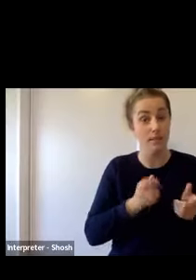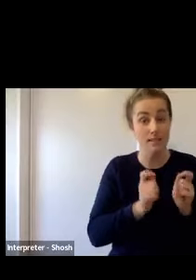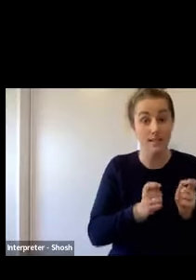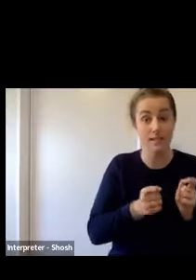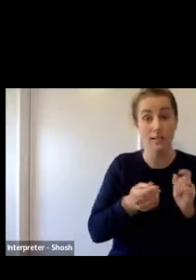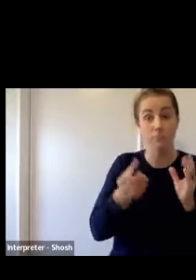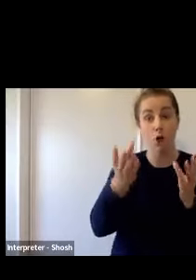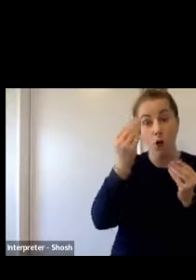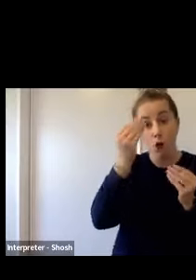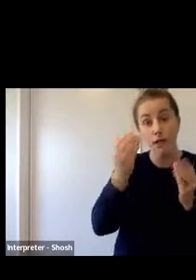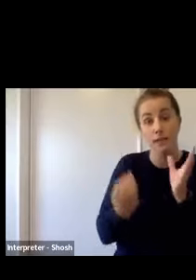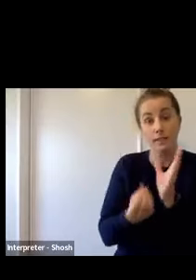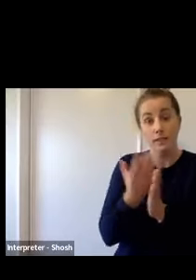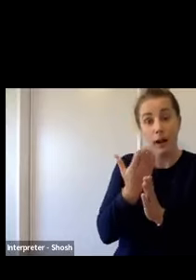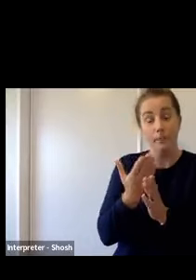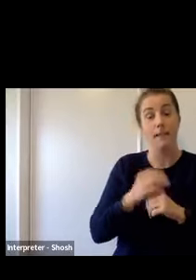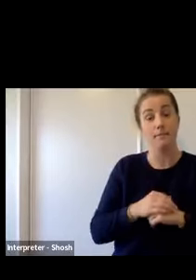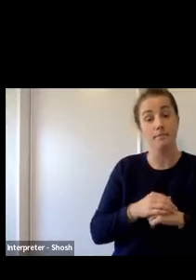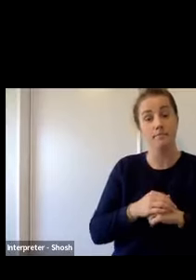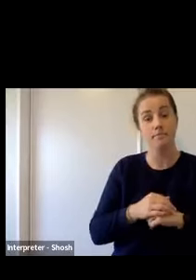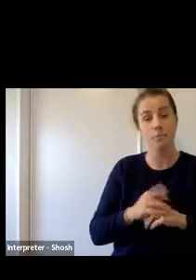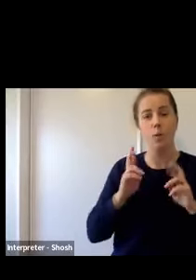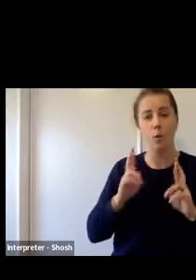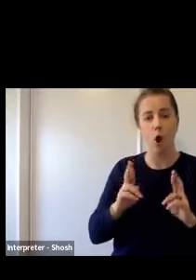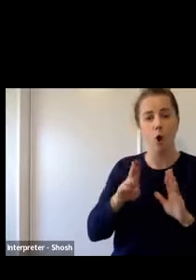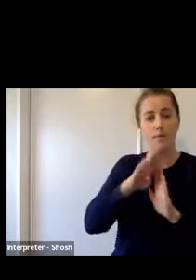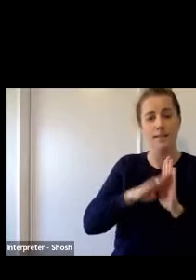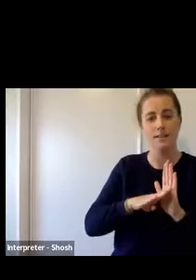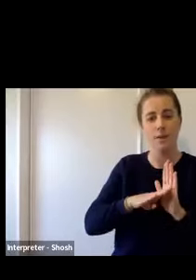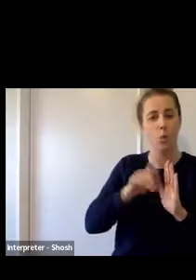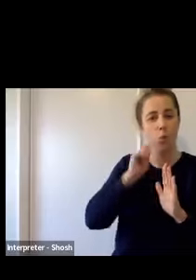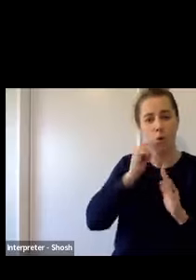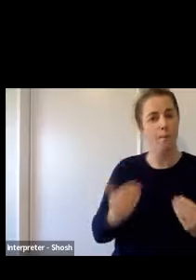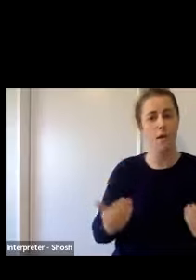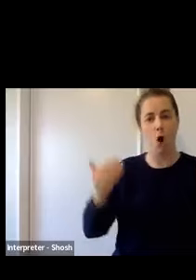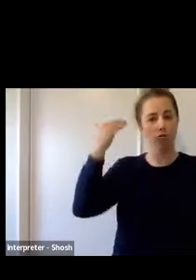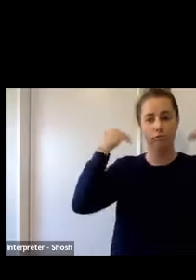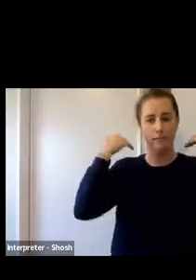adjusting that will hopefully ensure the standards are not onerously imposed.